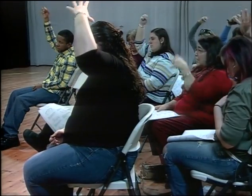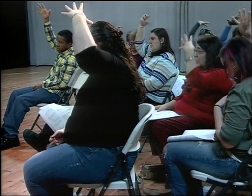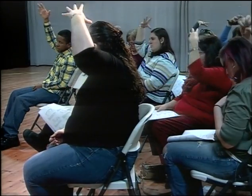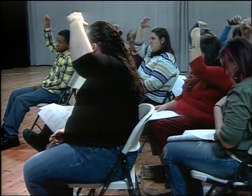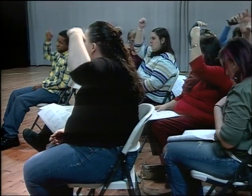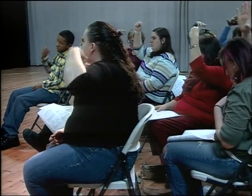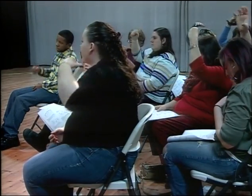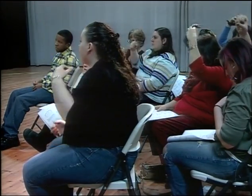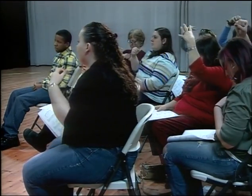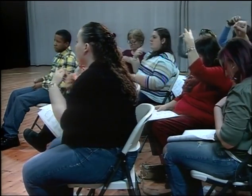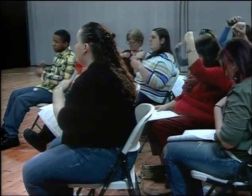and then you wash your body.